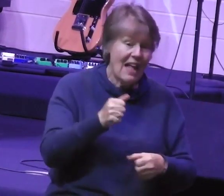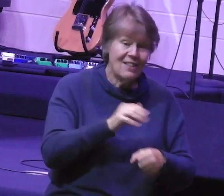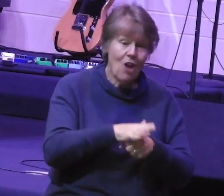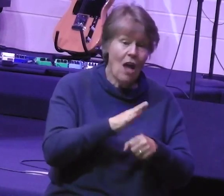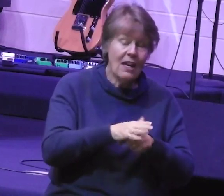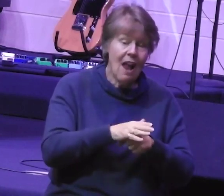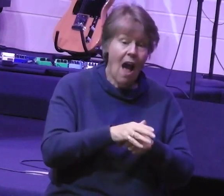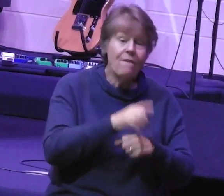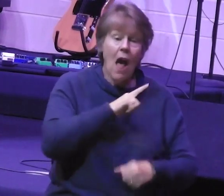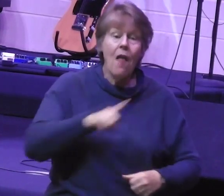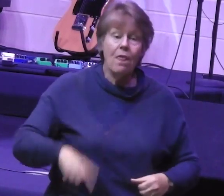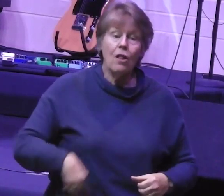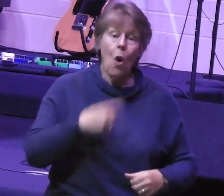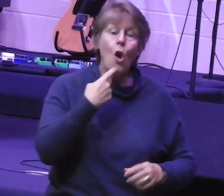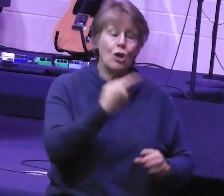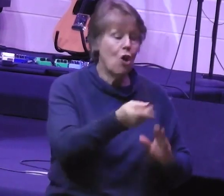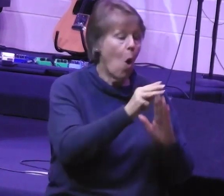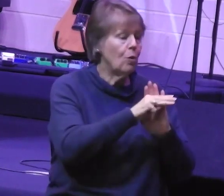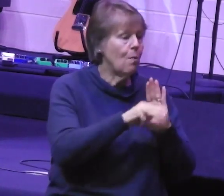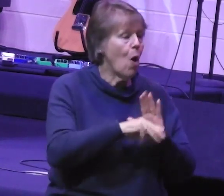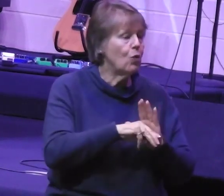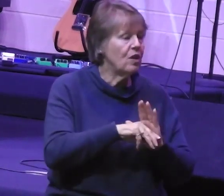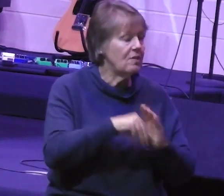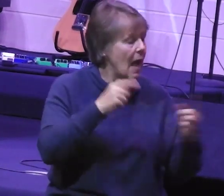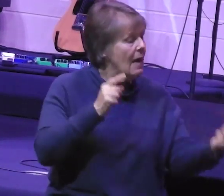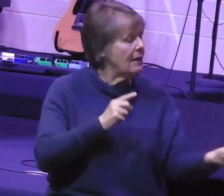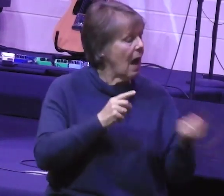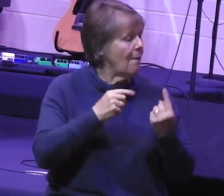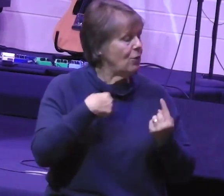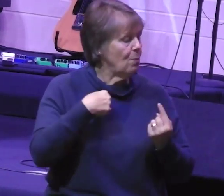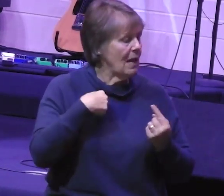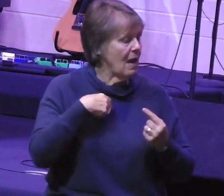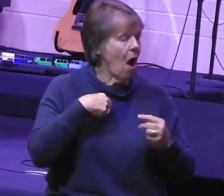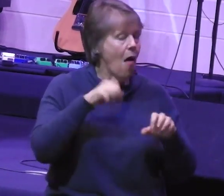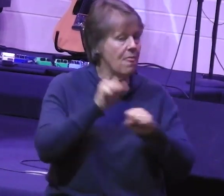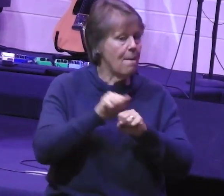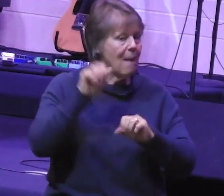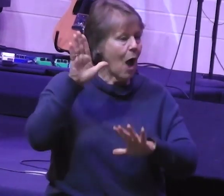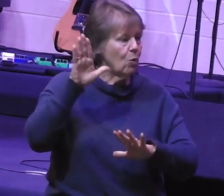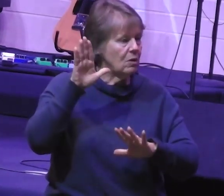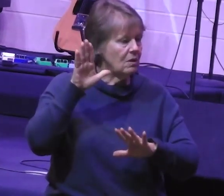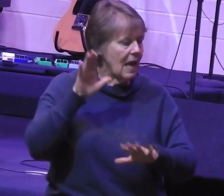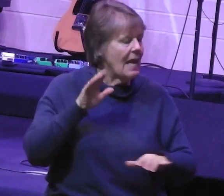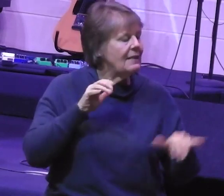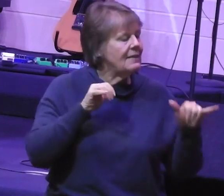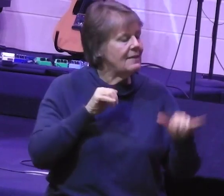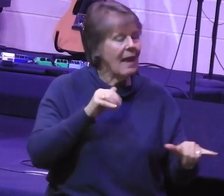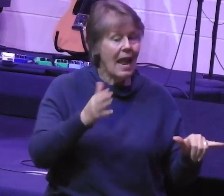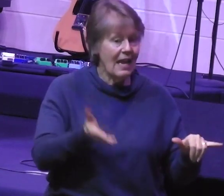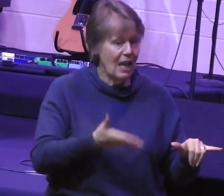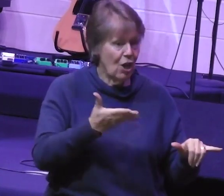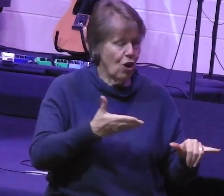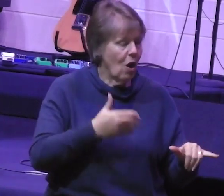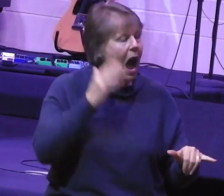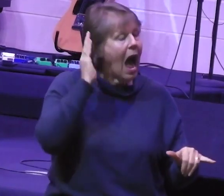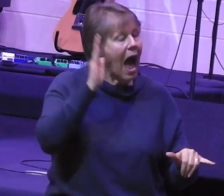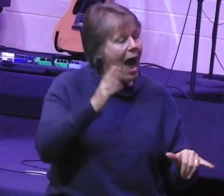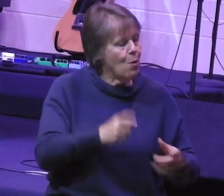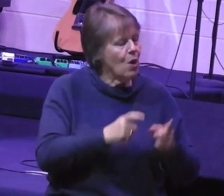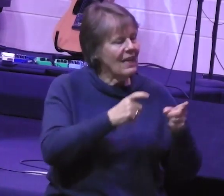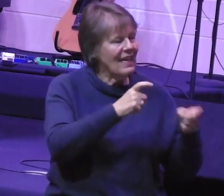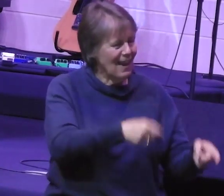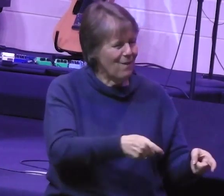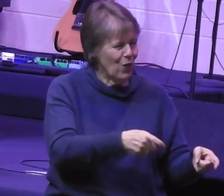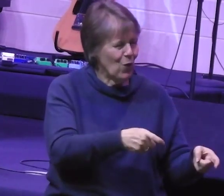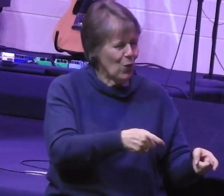Lord said to Moses, come up to me on the mountain and stay here, and I will give you the